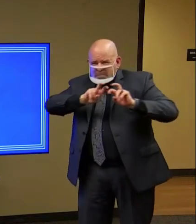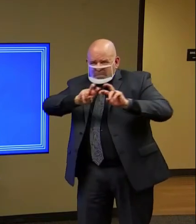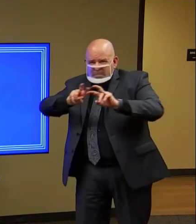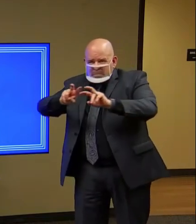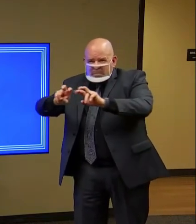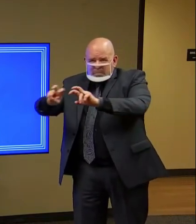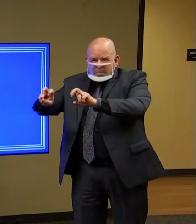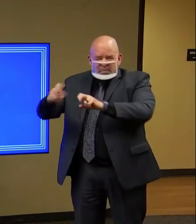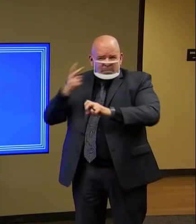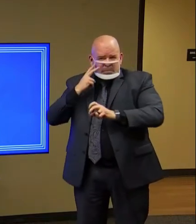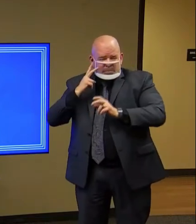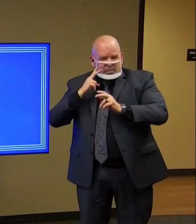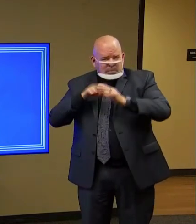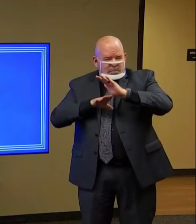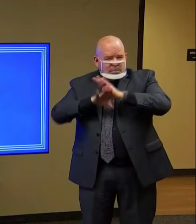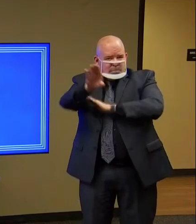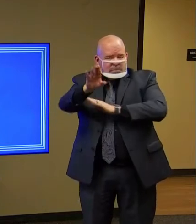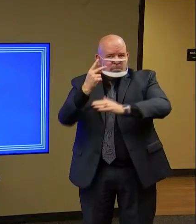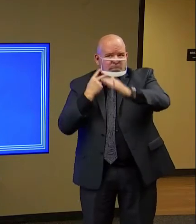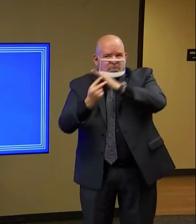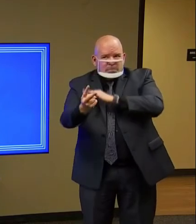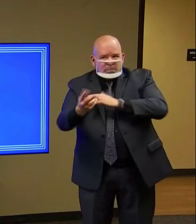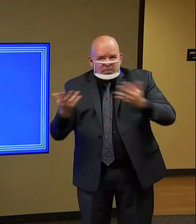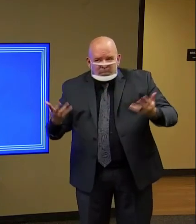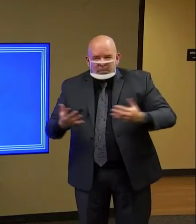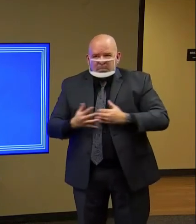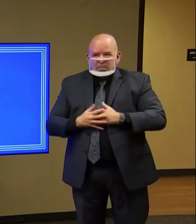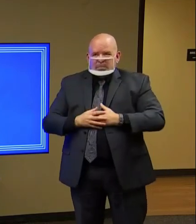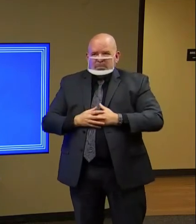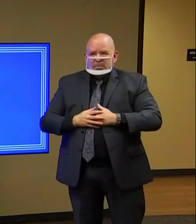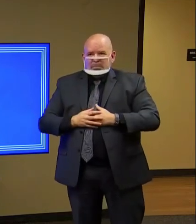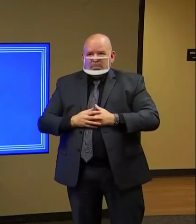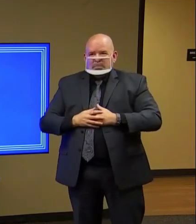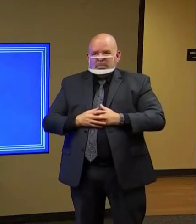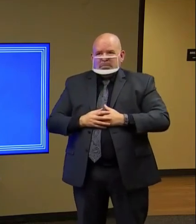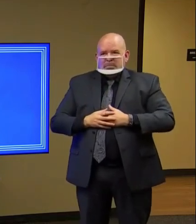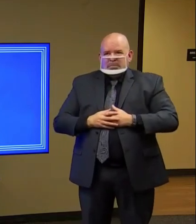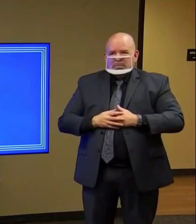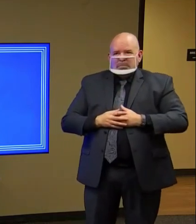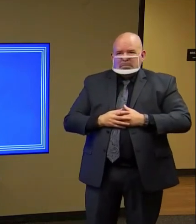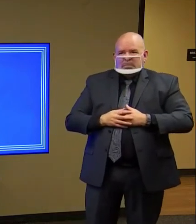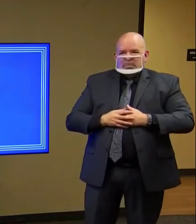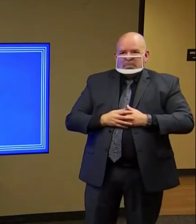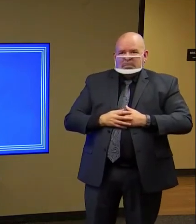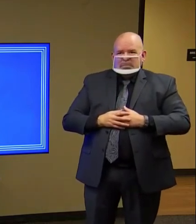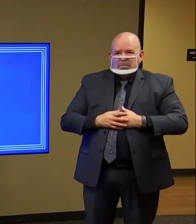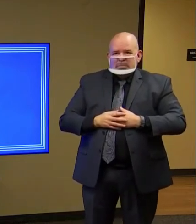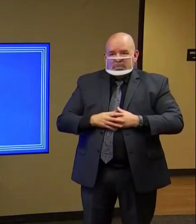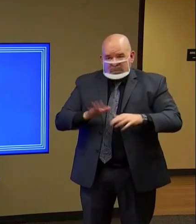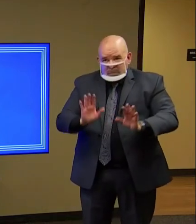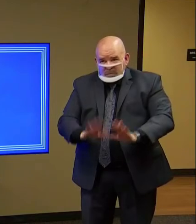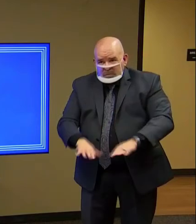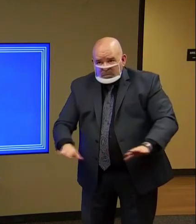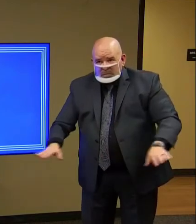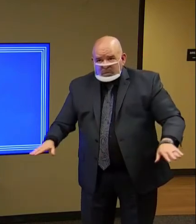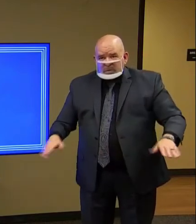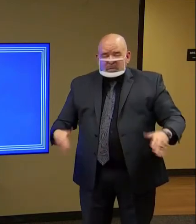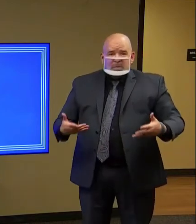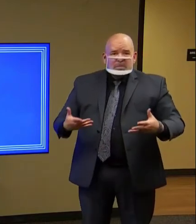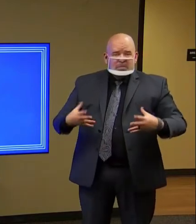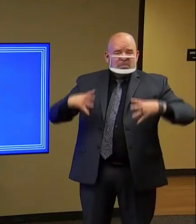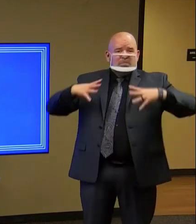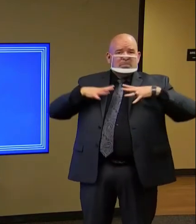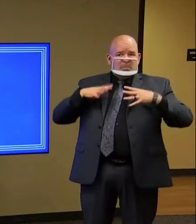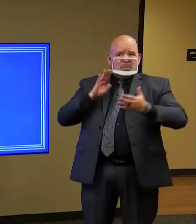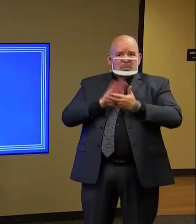One, that that some of the people, the kids being off of school, if those that are in school